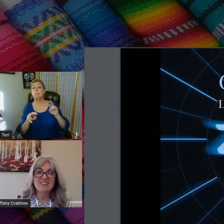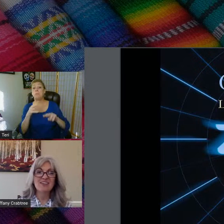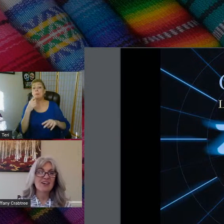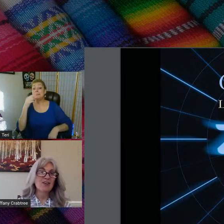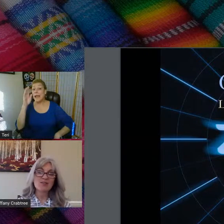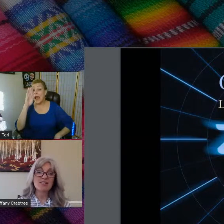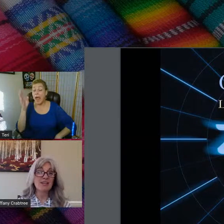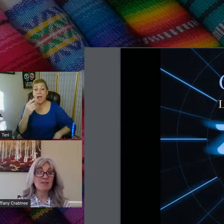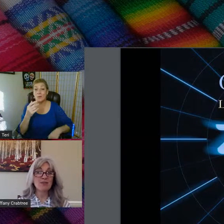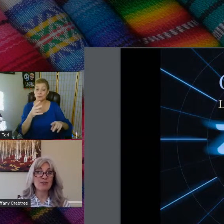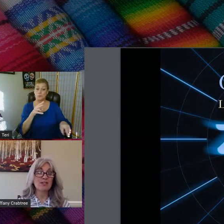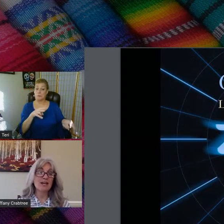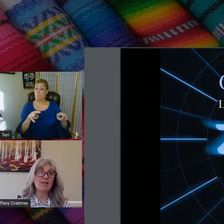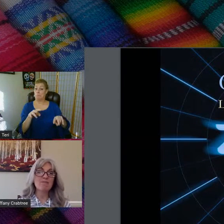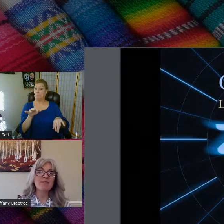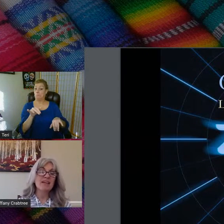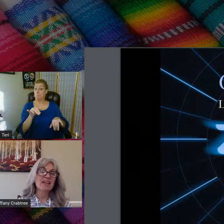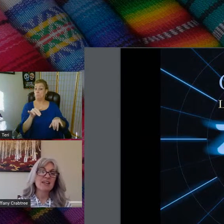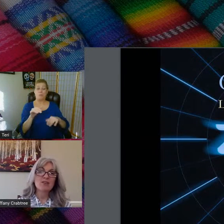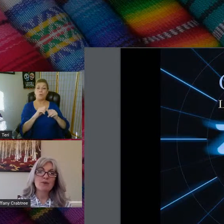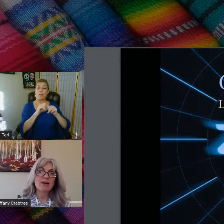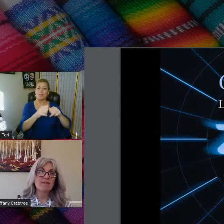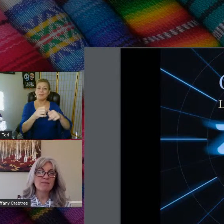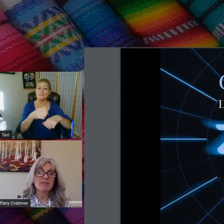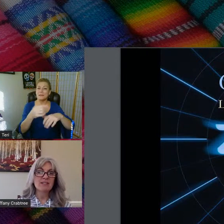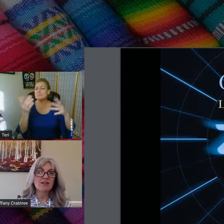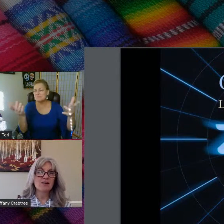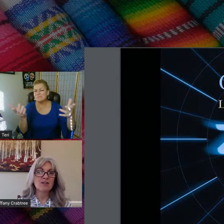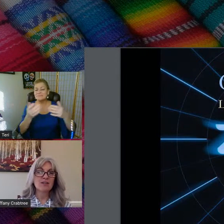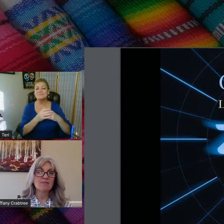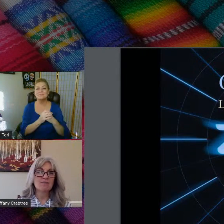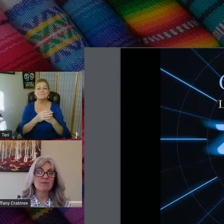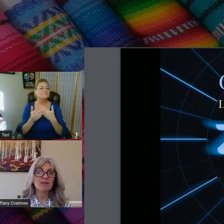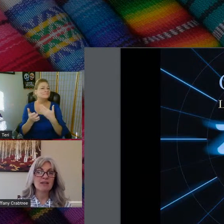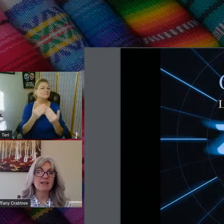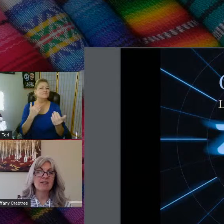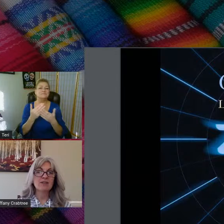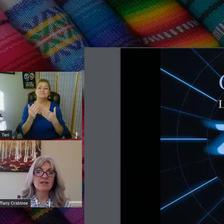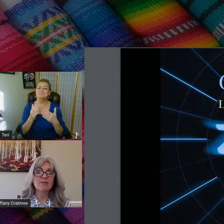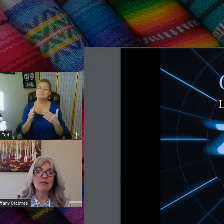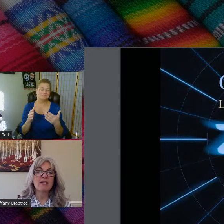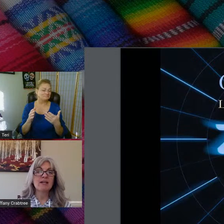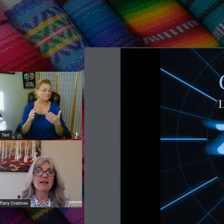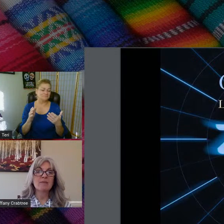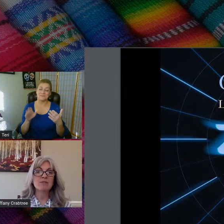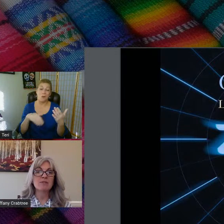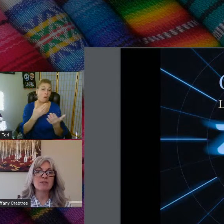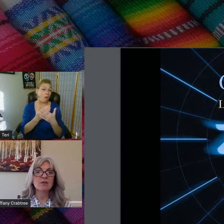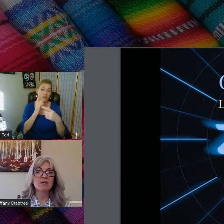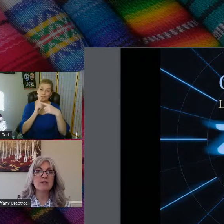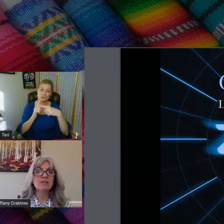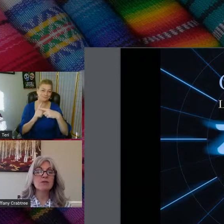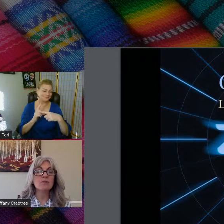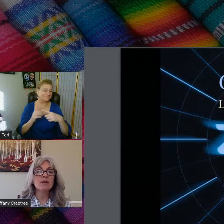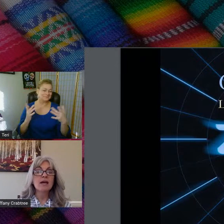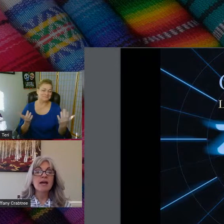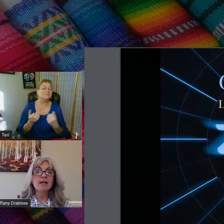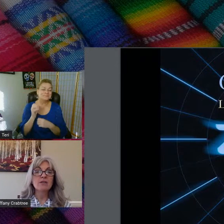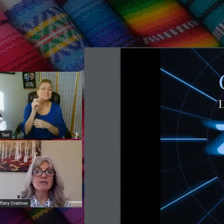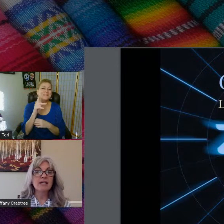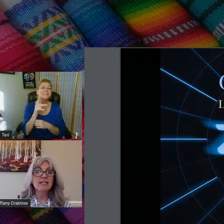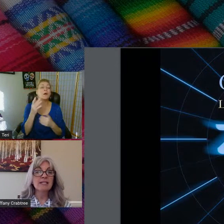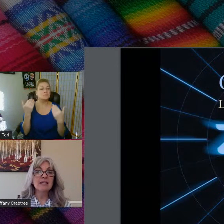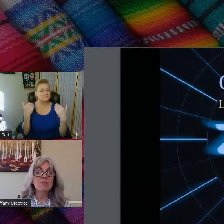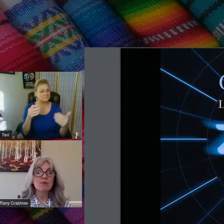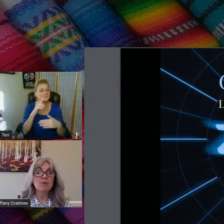hi or stay for the whole time, either way, it's all good. We encourage everybody to come. So just go onto Zoom